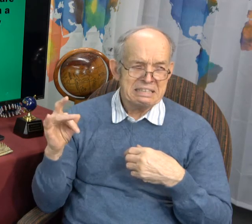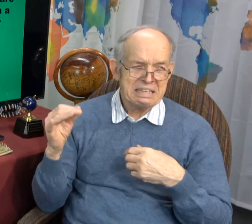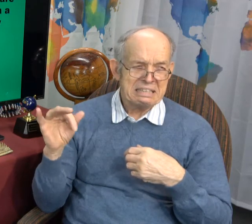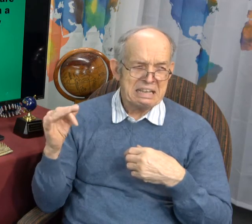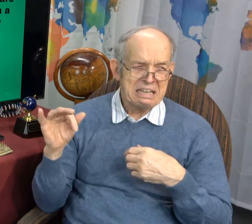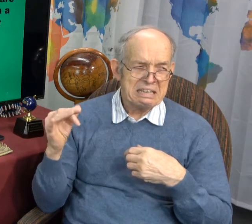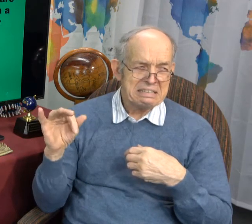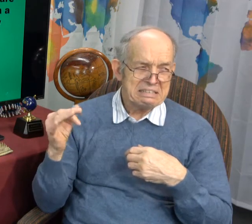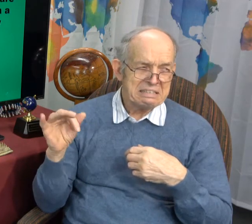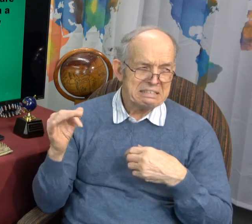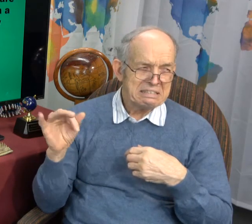Nathan.